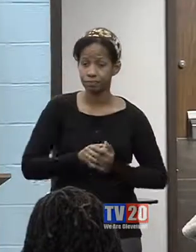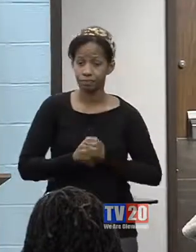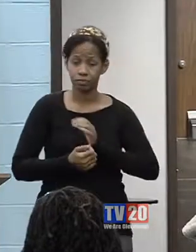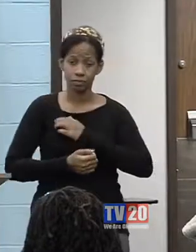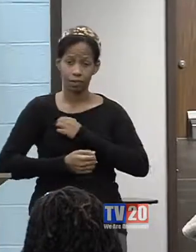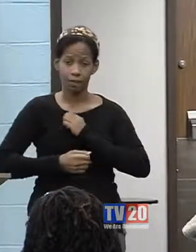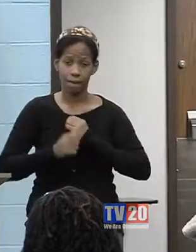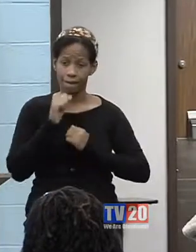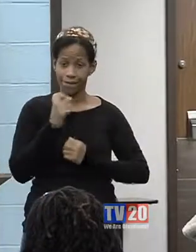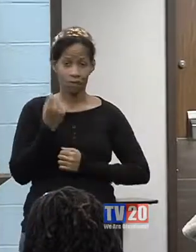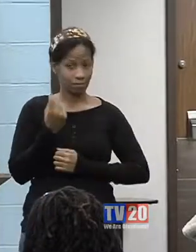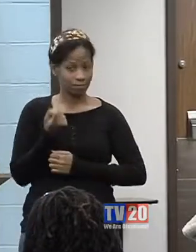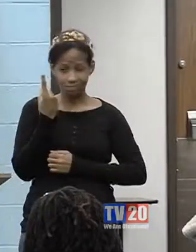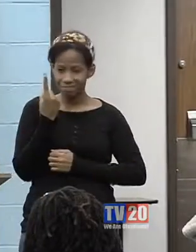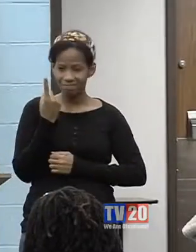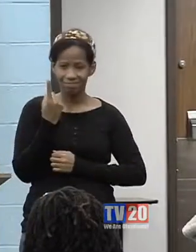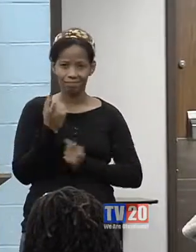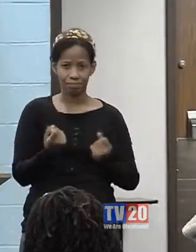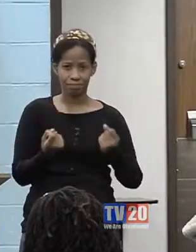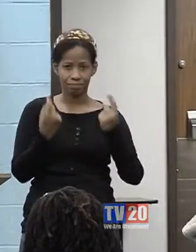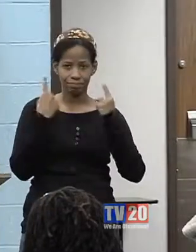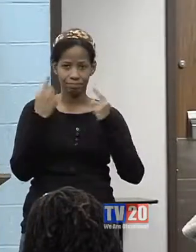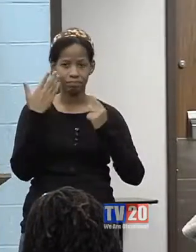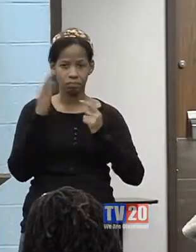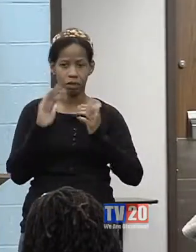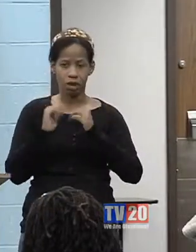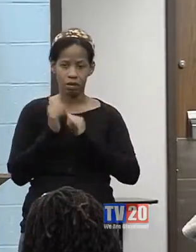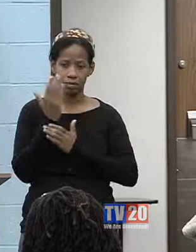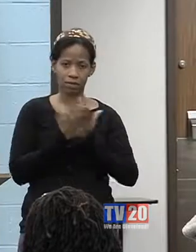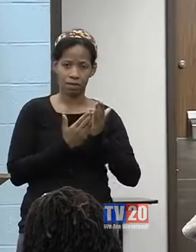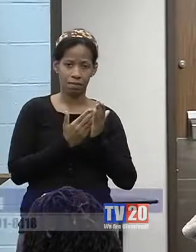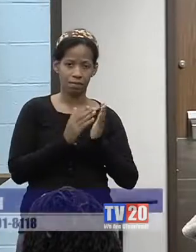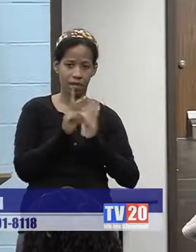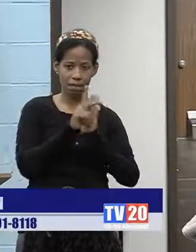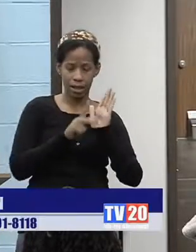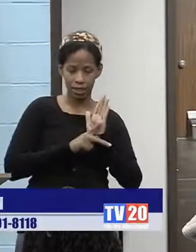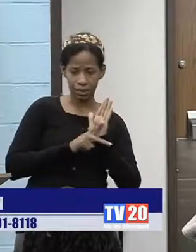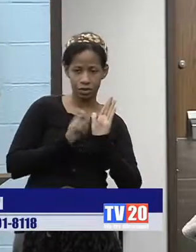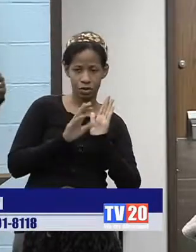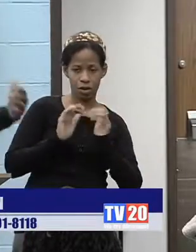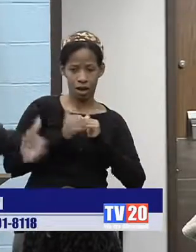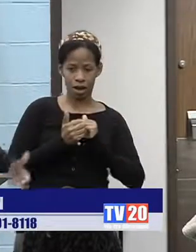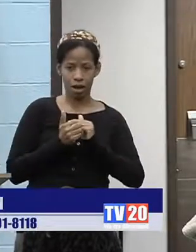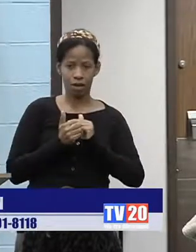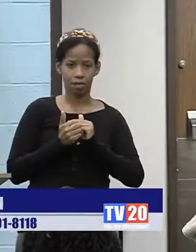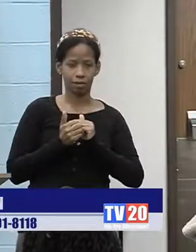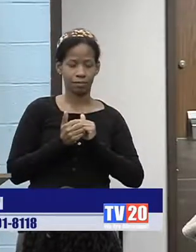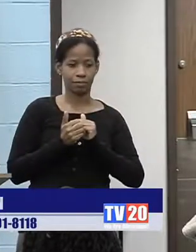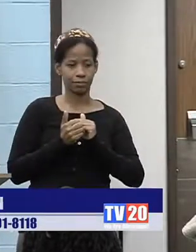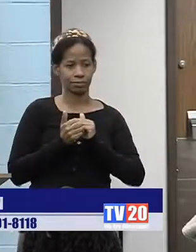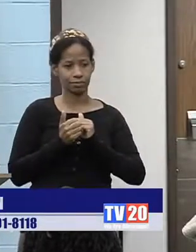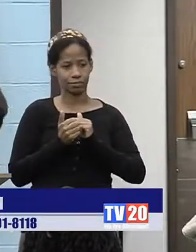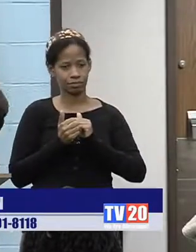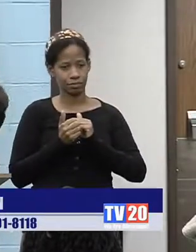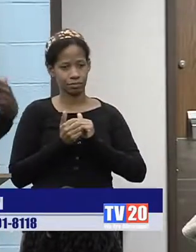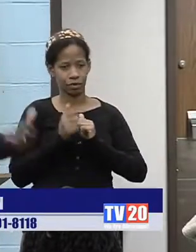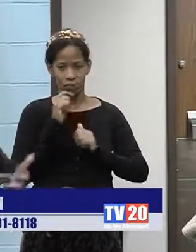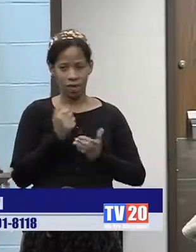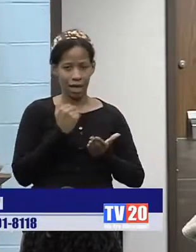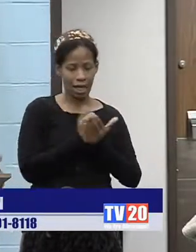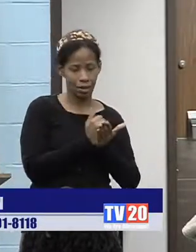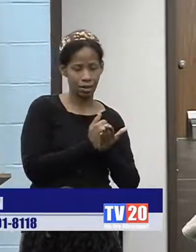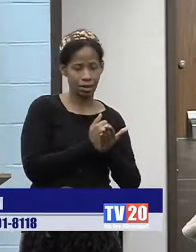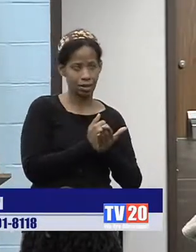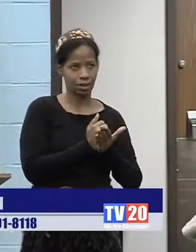don't have an understanding, and if we don't know about some of the policy or how we're hurting you, and we don't have an up-close